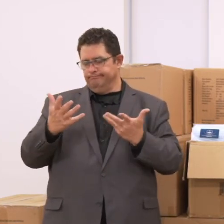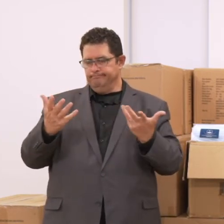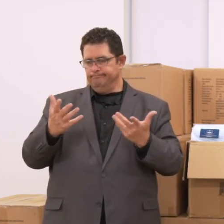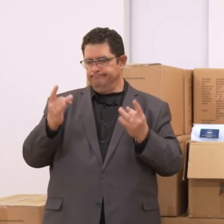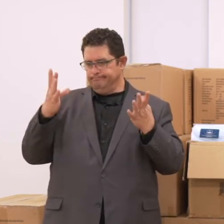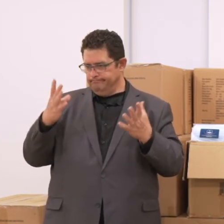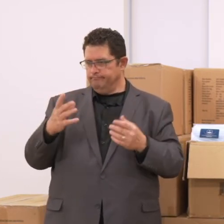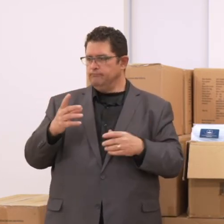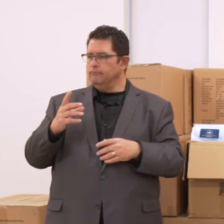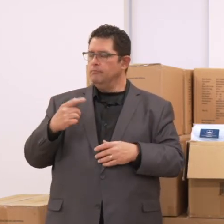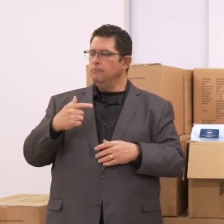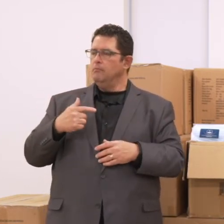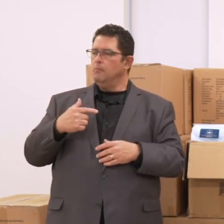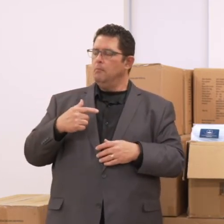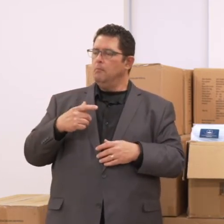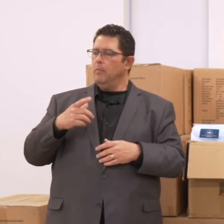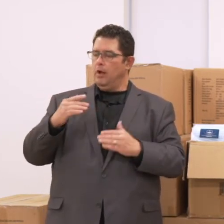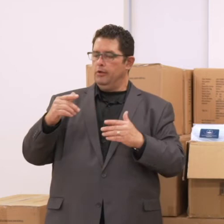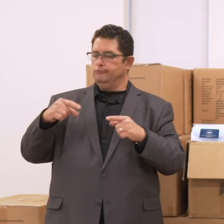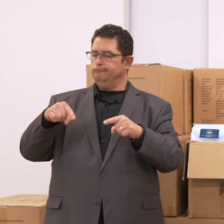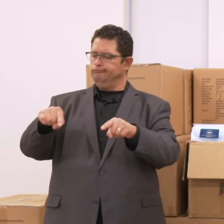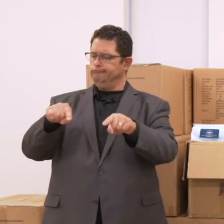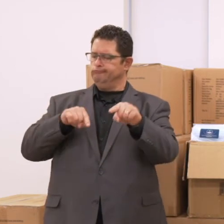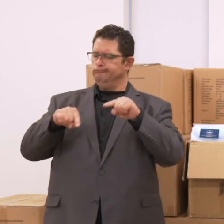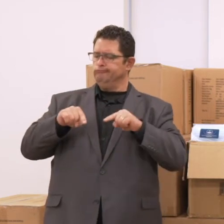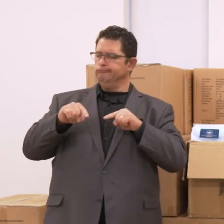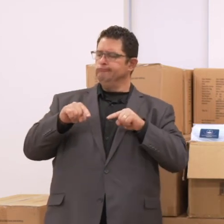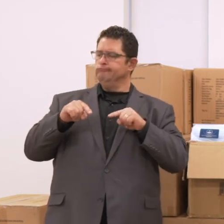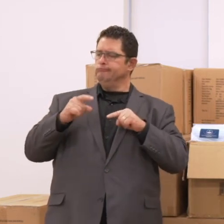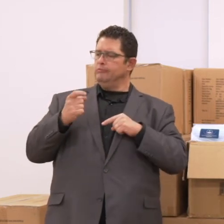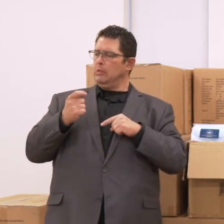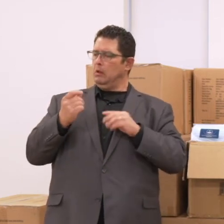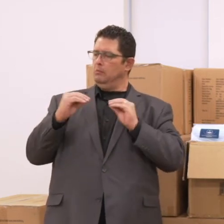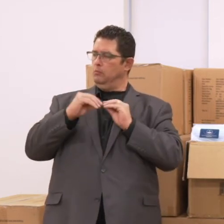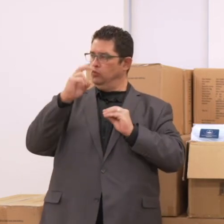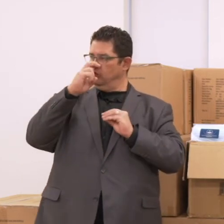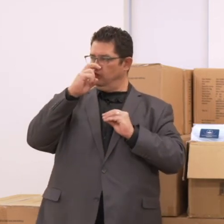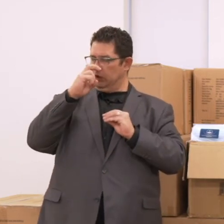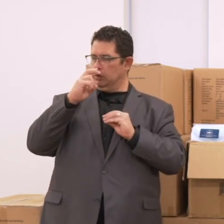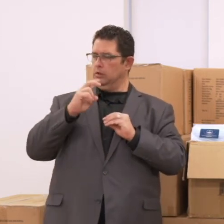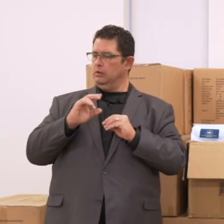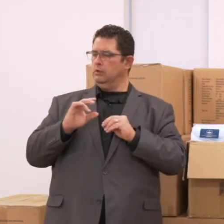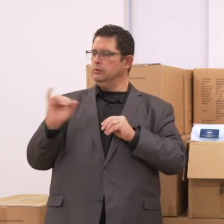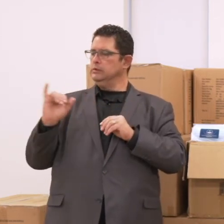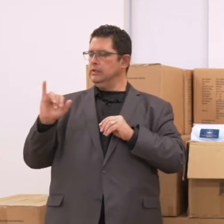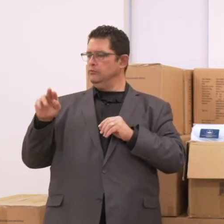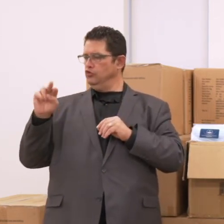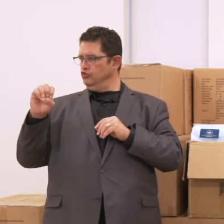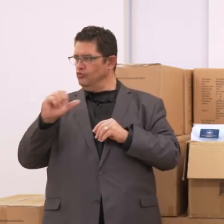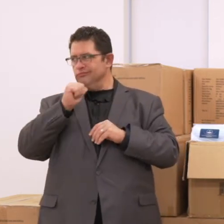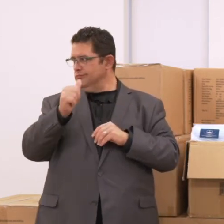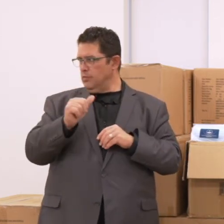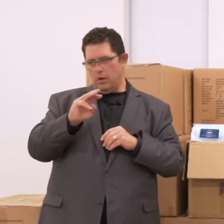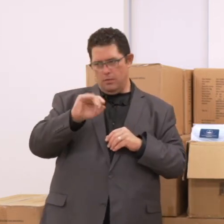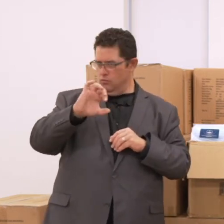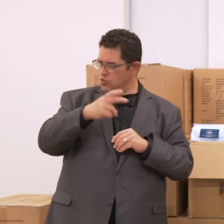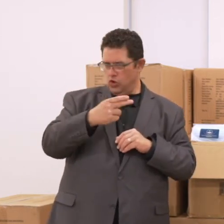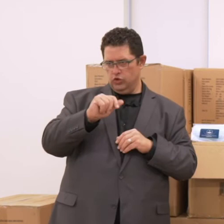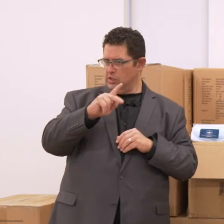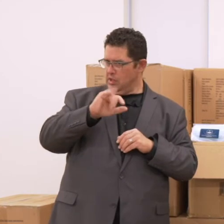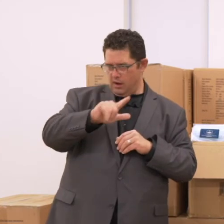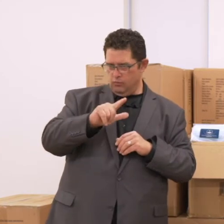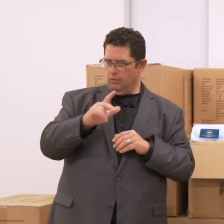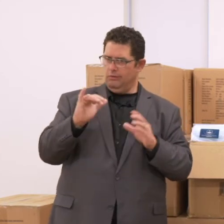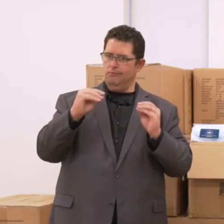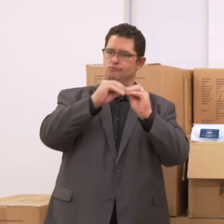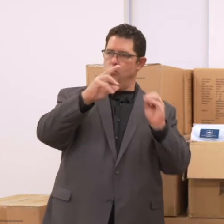that rolling this back partially, back to where we were in June, not to where we were in March or April, which was much